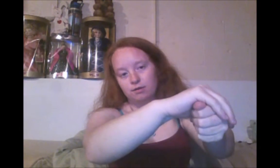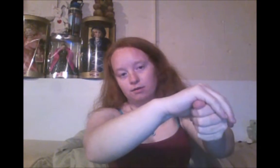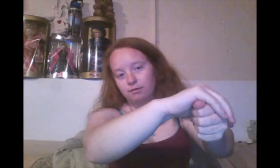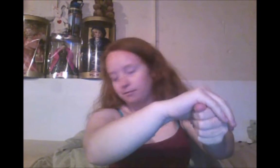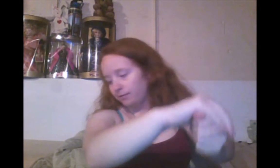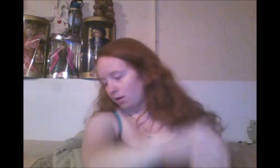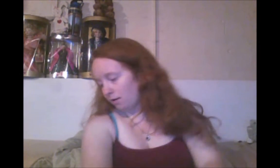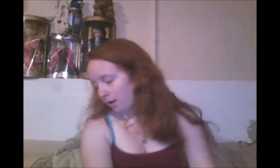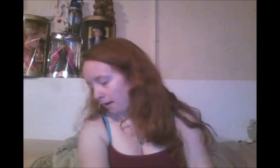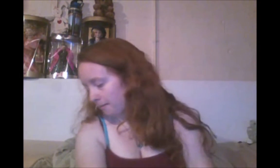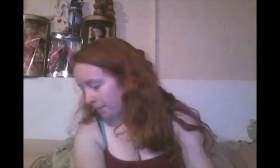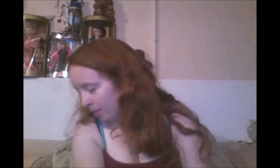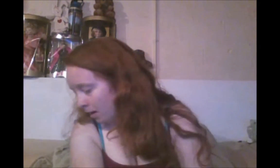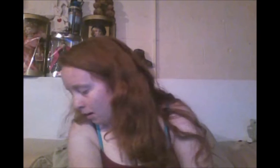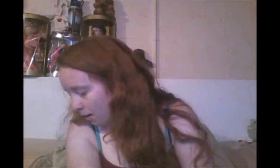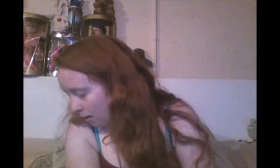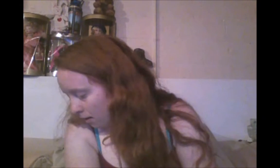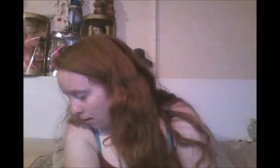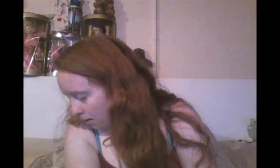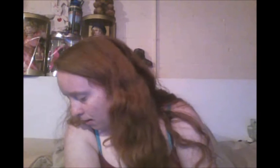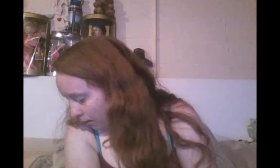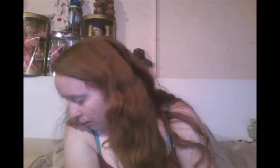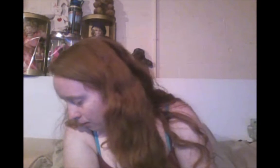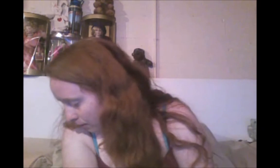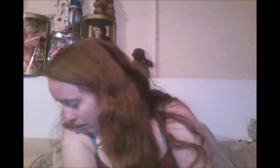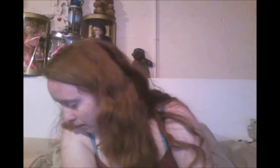Turtle. Okay. Next one.